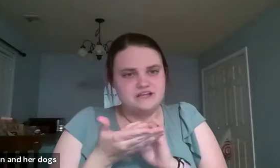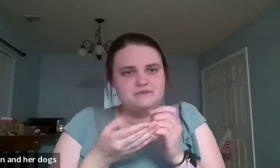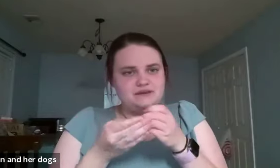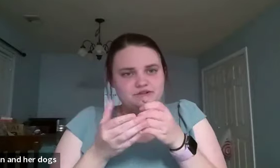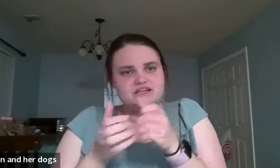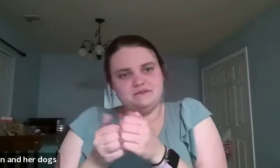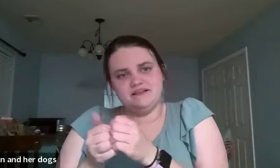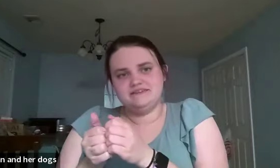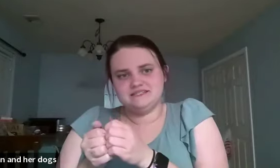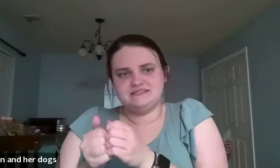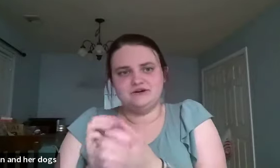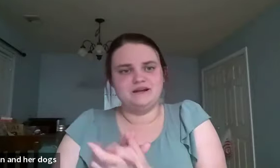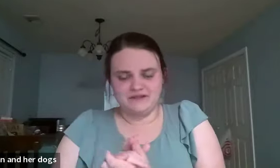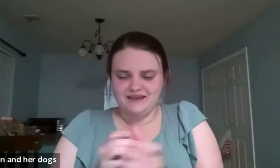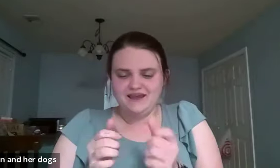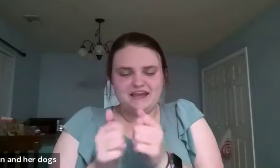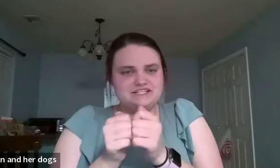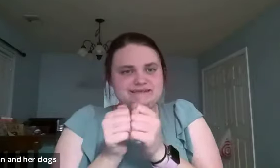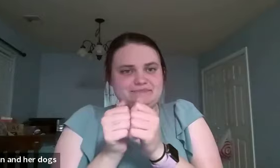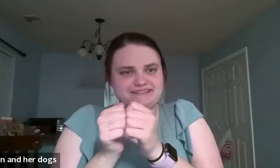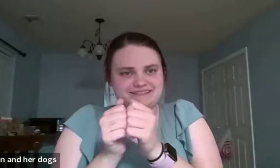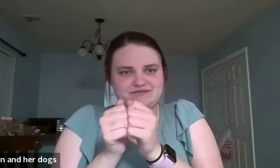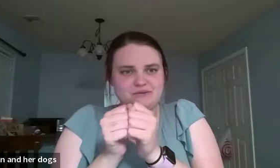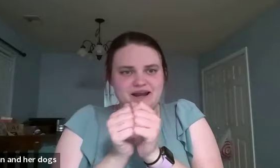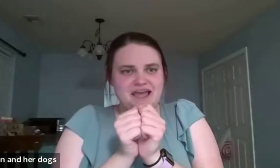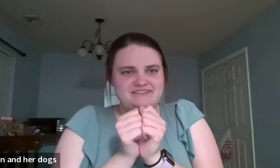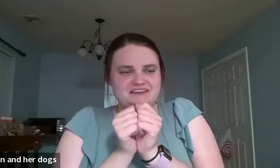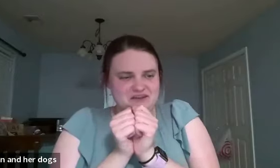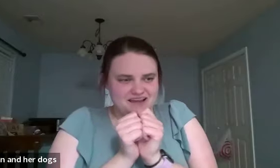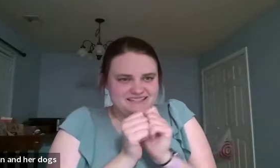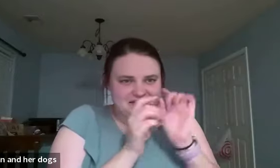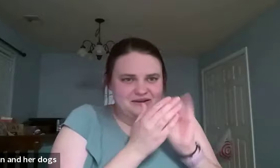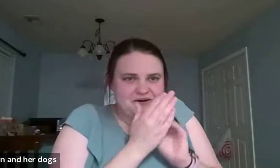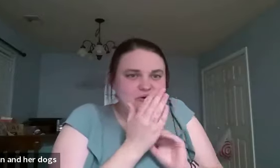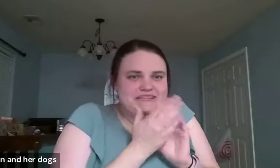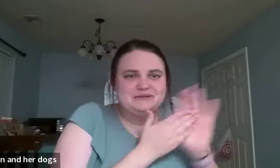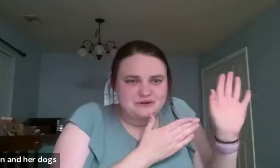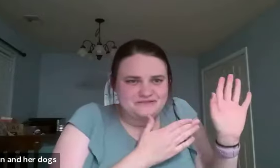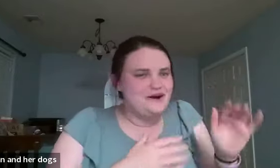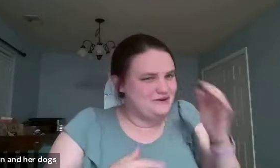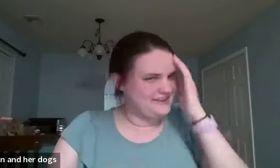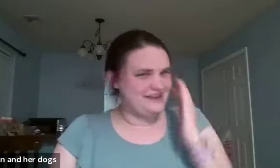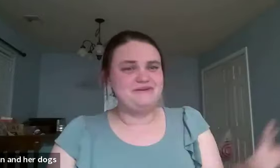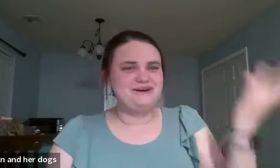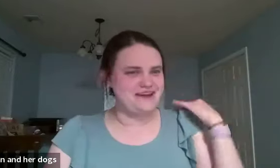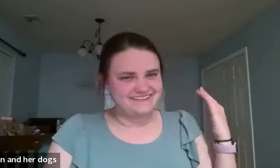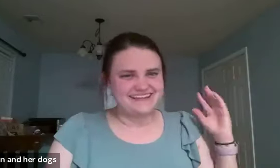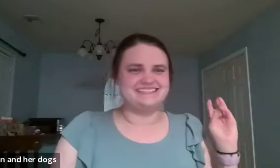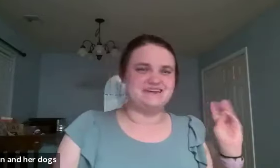we're typing like this still, but I'm like, I just see buttons from when I had like like an old keyboard phone, like way back in like